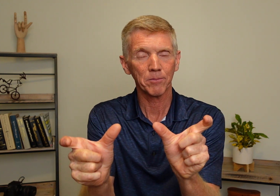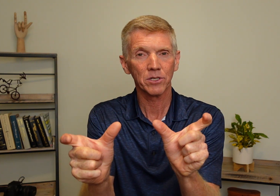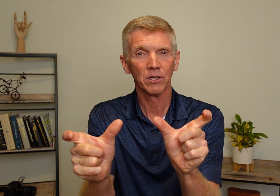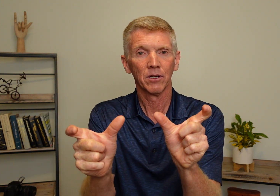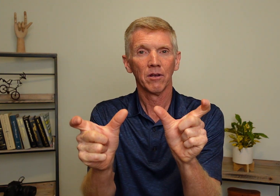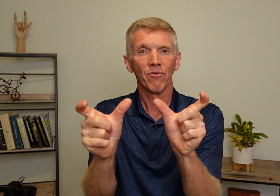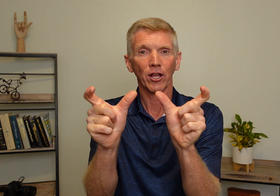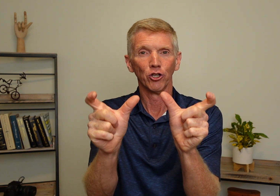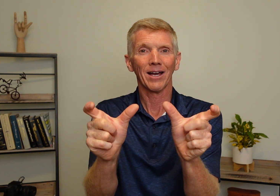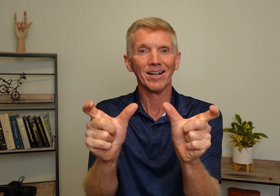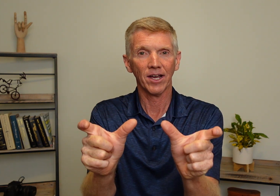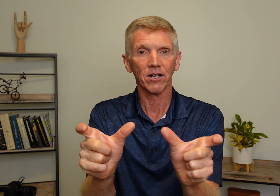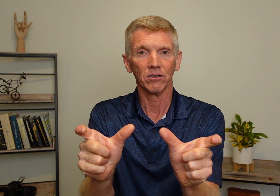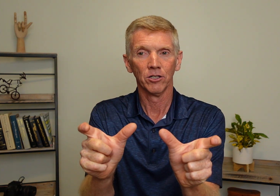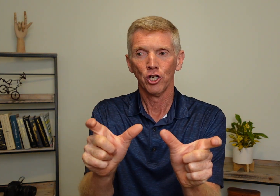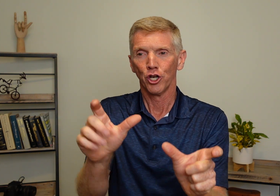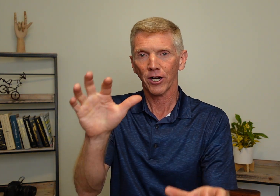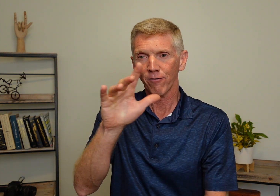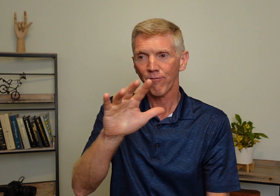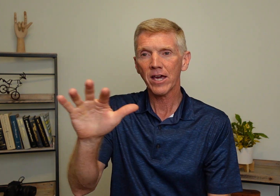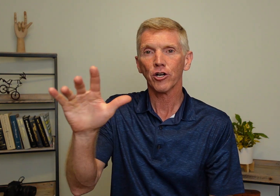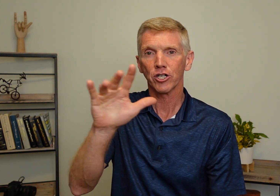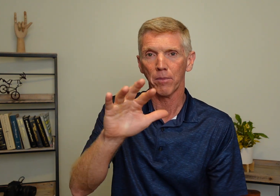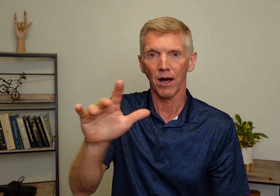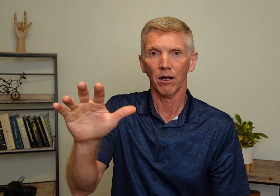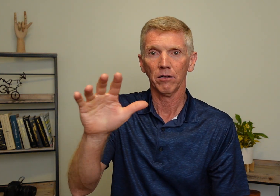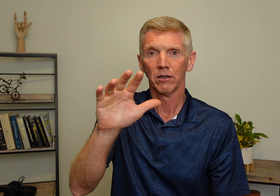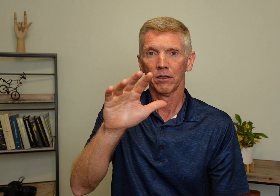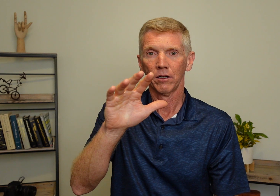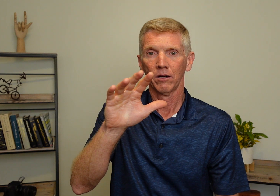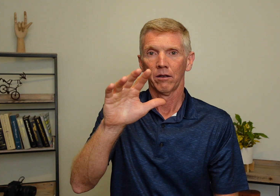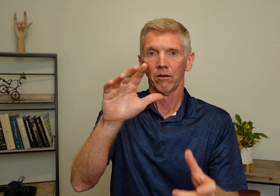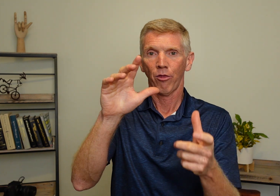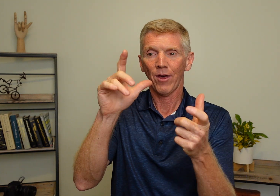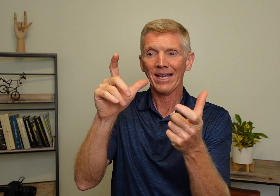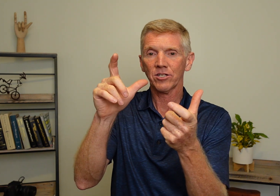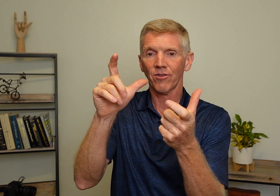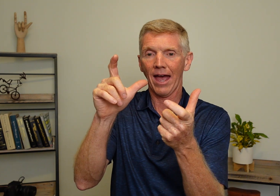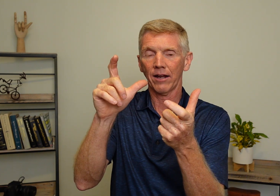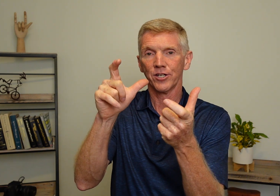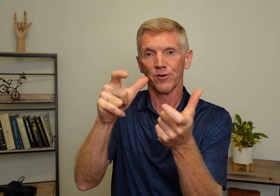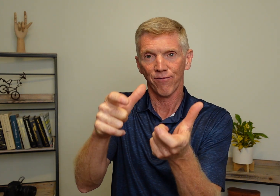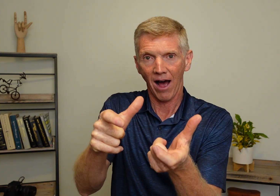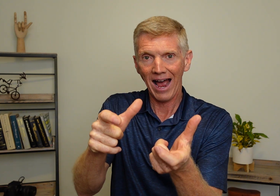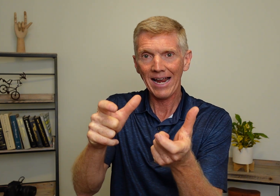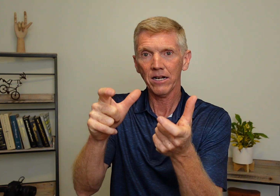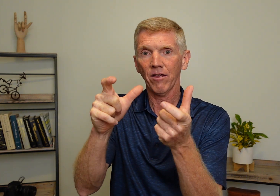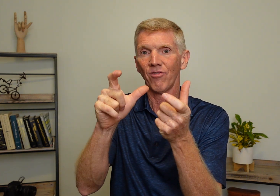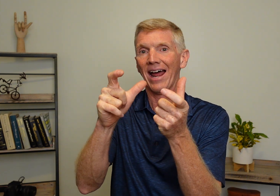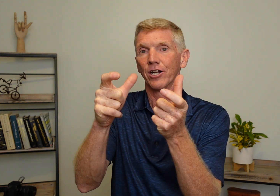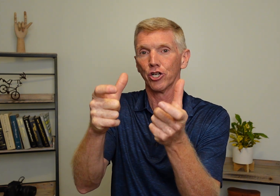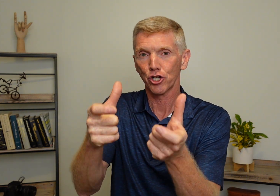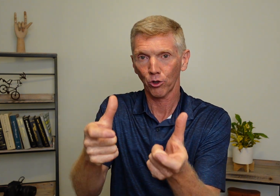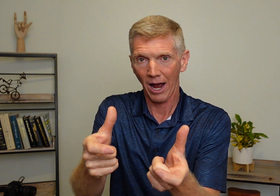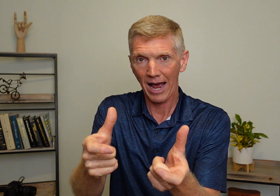shapes that look identical. You're going to fingerspell things that define, that